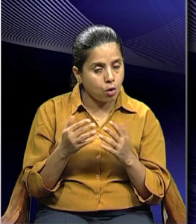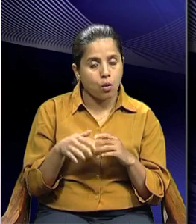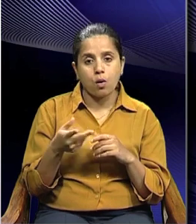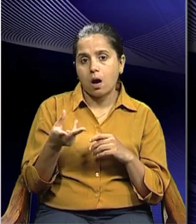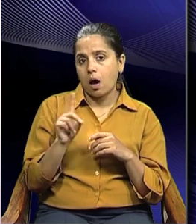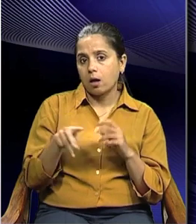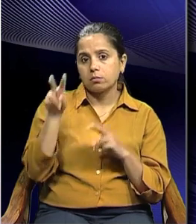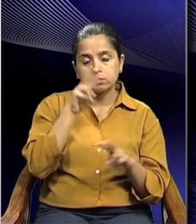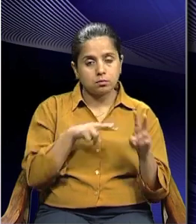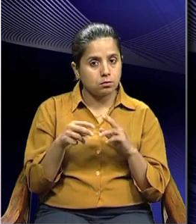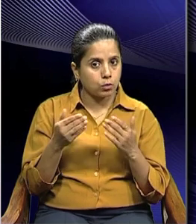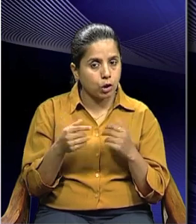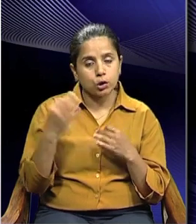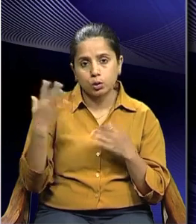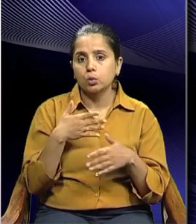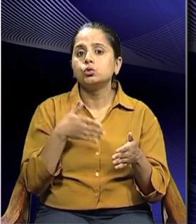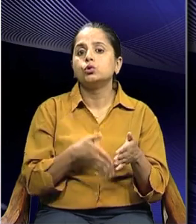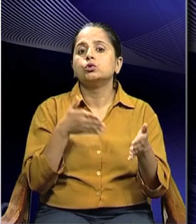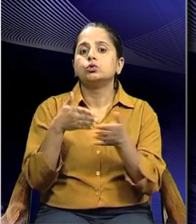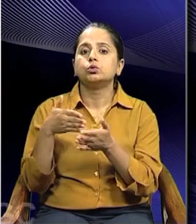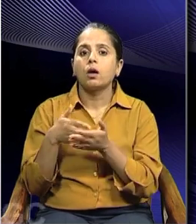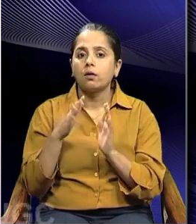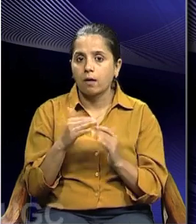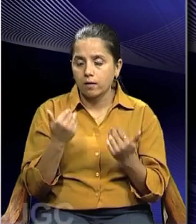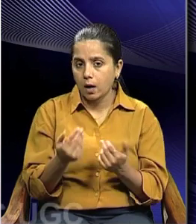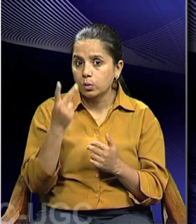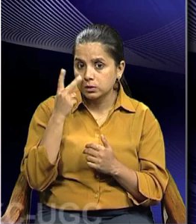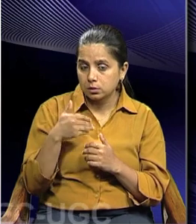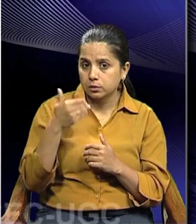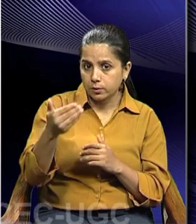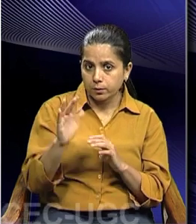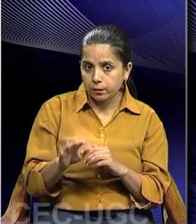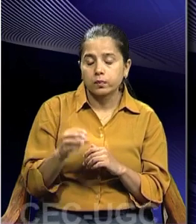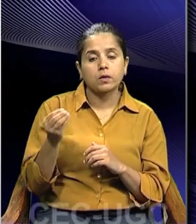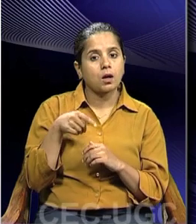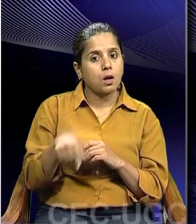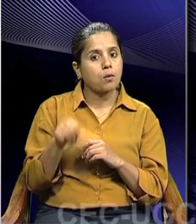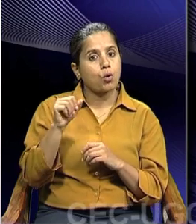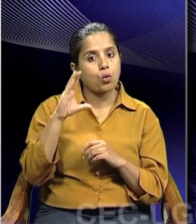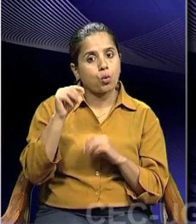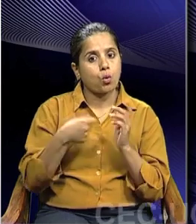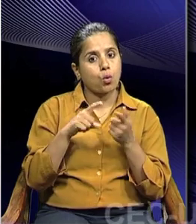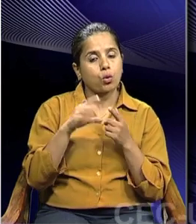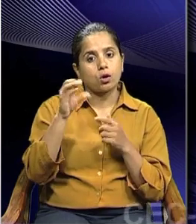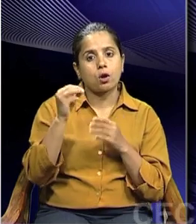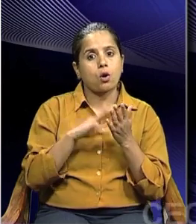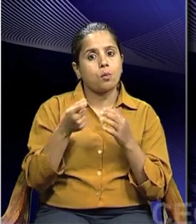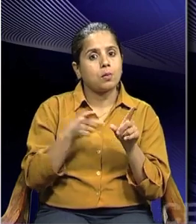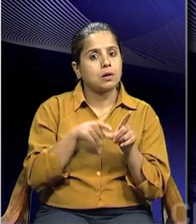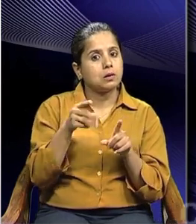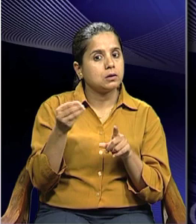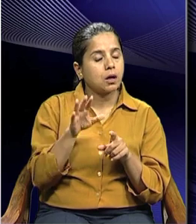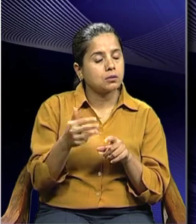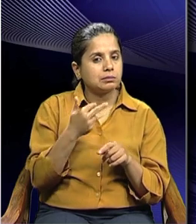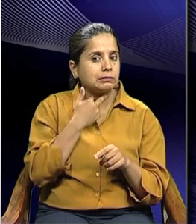to meet new challenges which we are going to witness? At times core competencies lead to create rigidities.